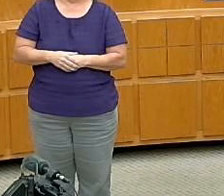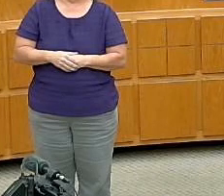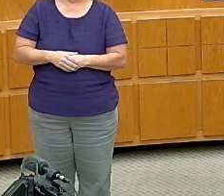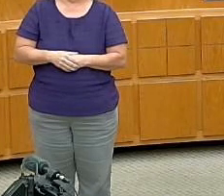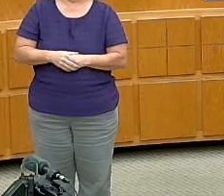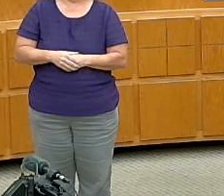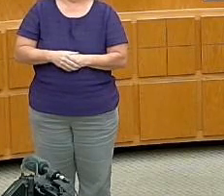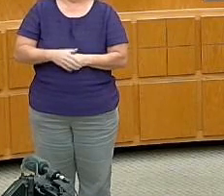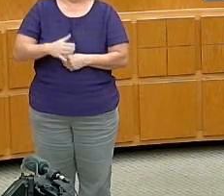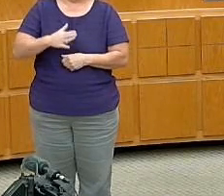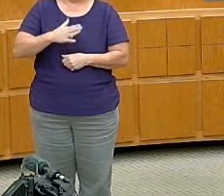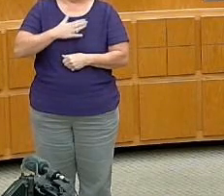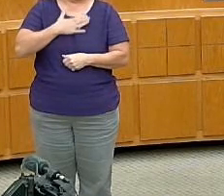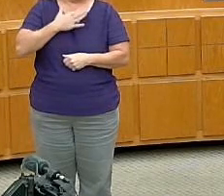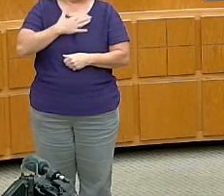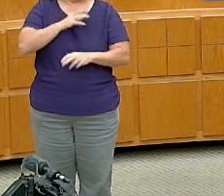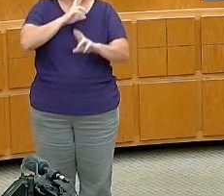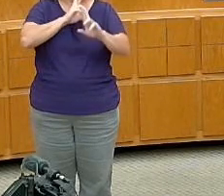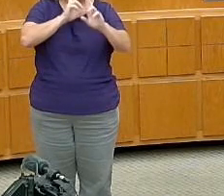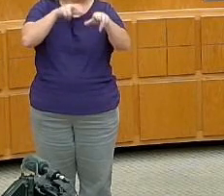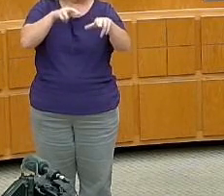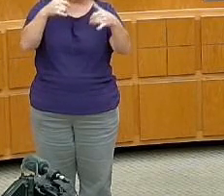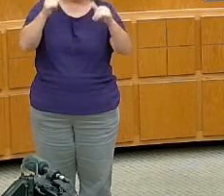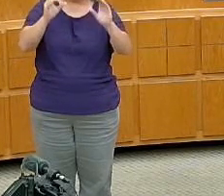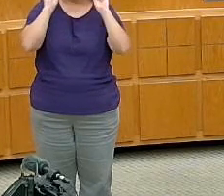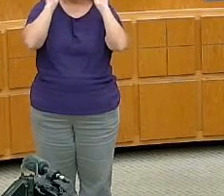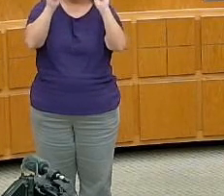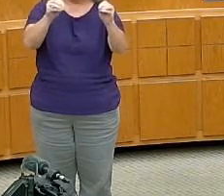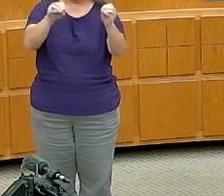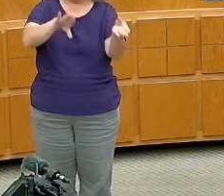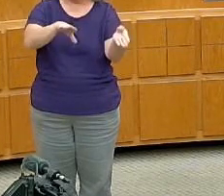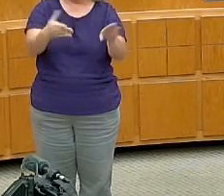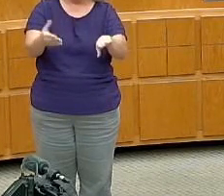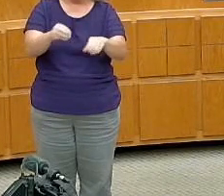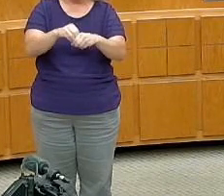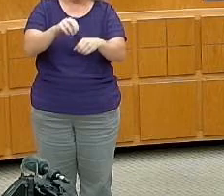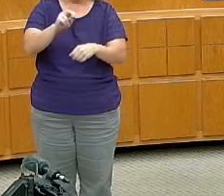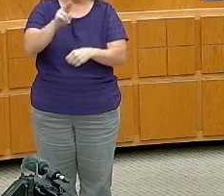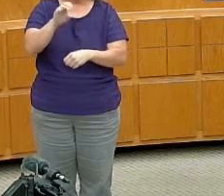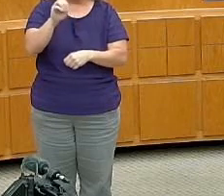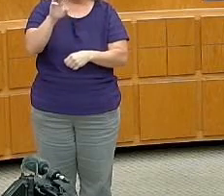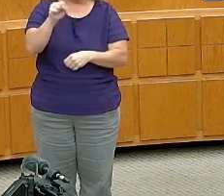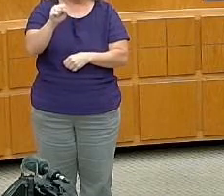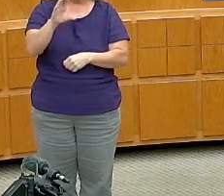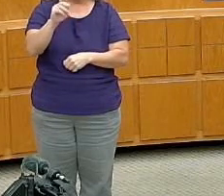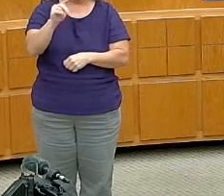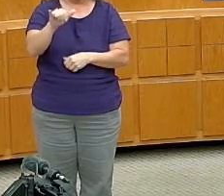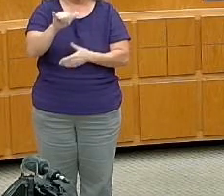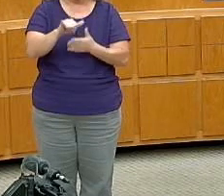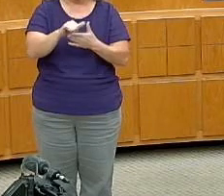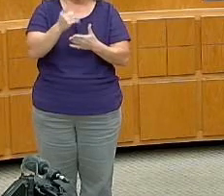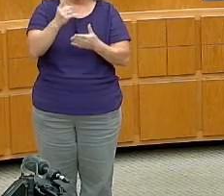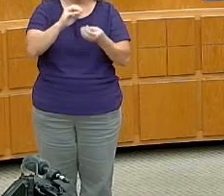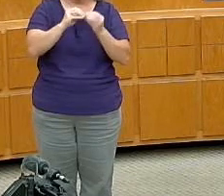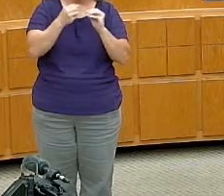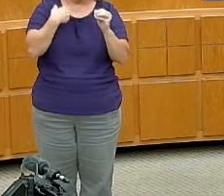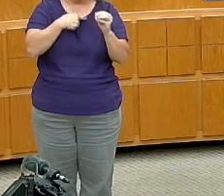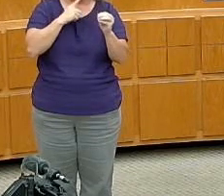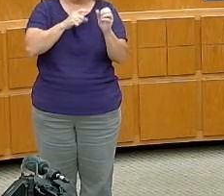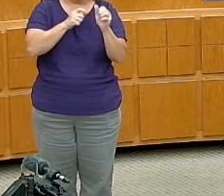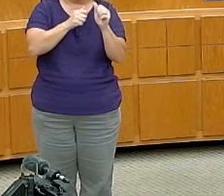happy to tell the community that we've had 0 deaths in Nueces County. That's one of the statistics we track.